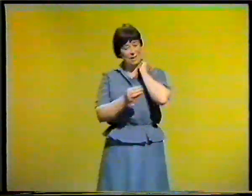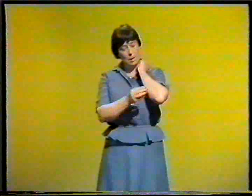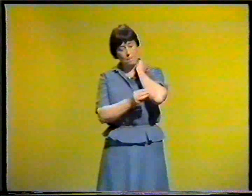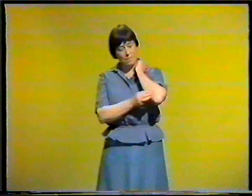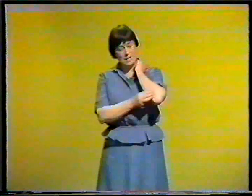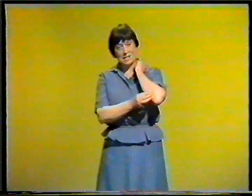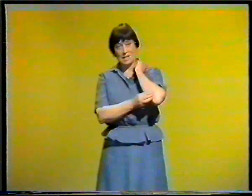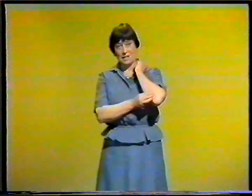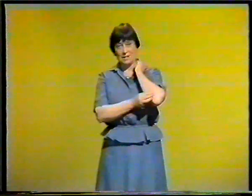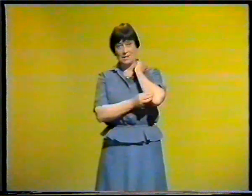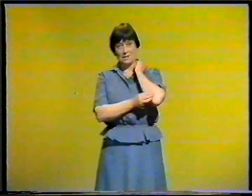biscuit,